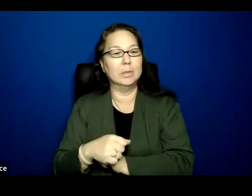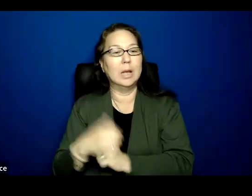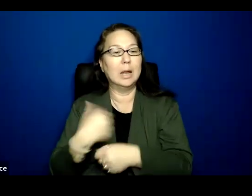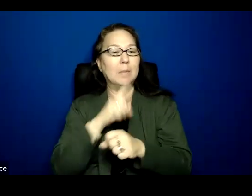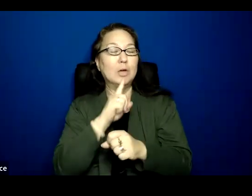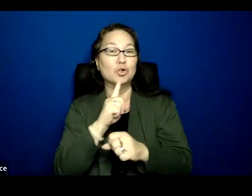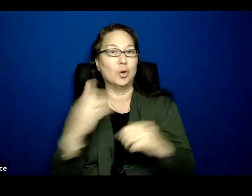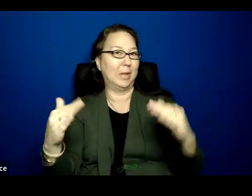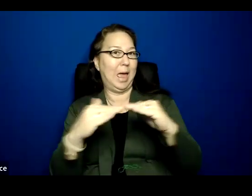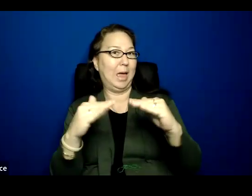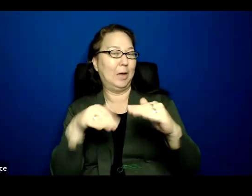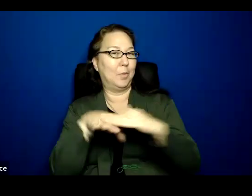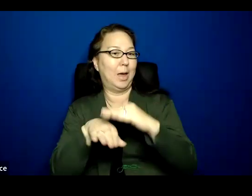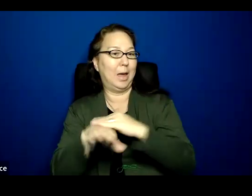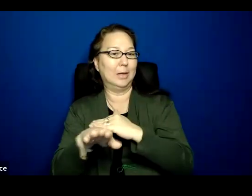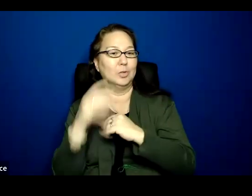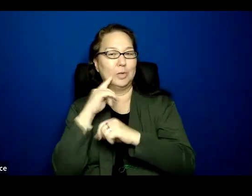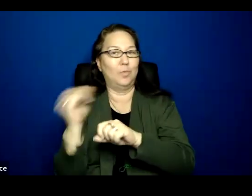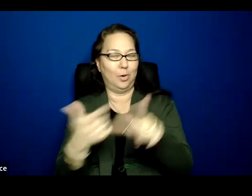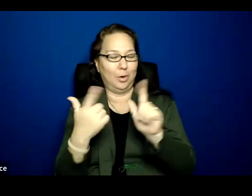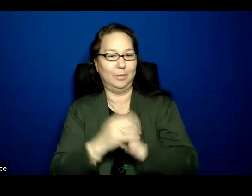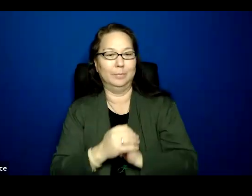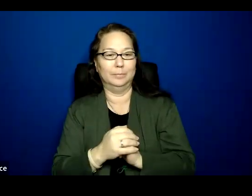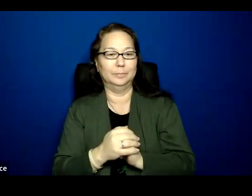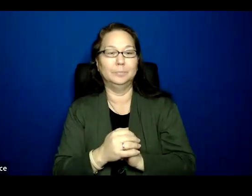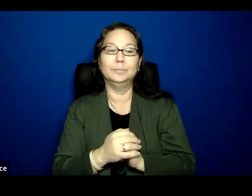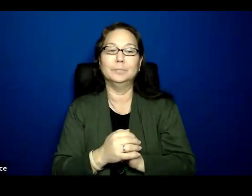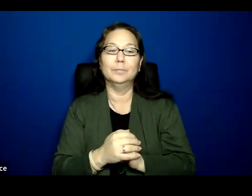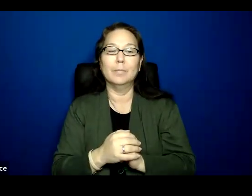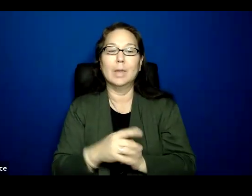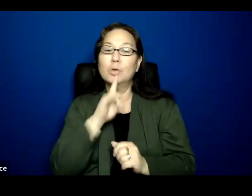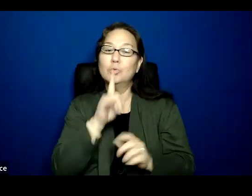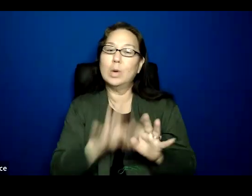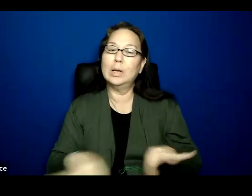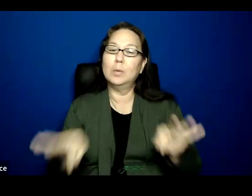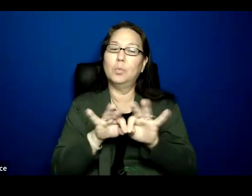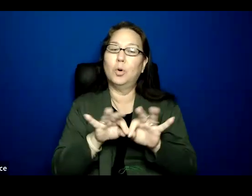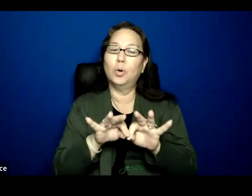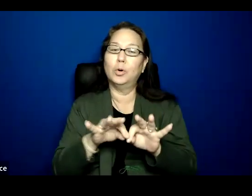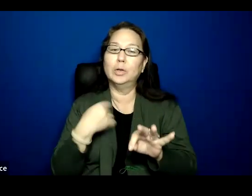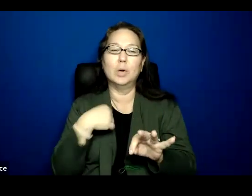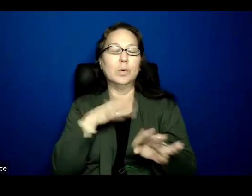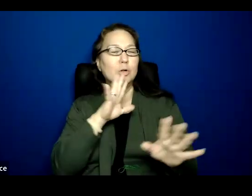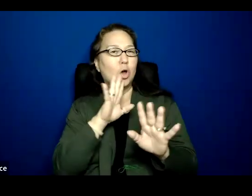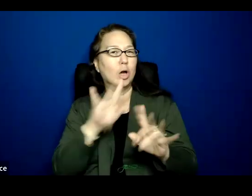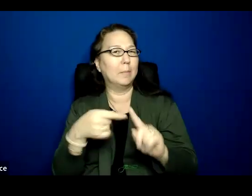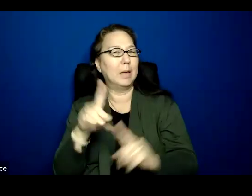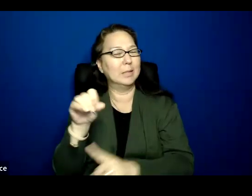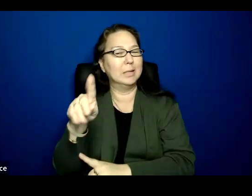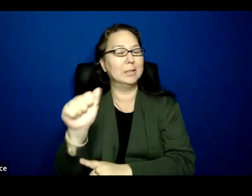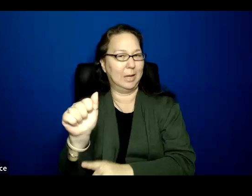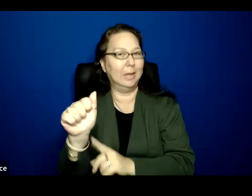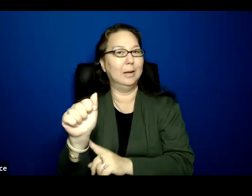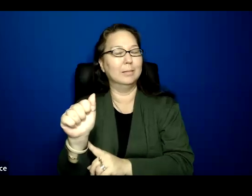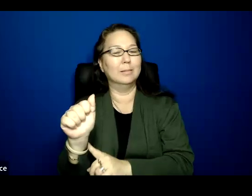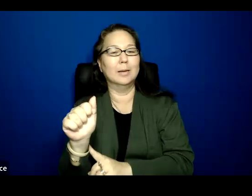Before we get started, I think it's important for us to dive into the data and dive into the work of our district inclusive education